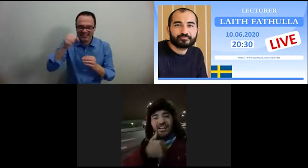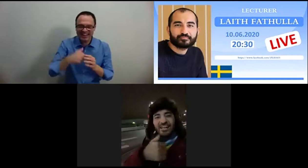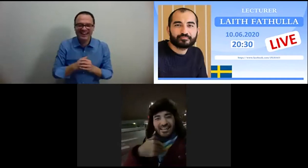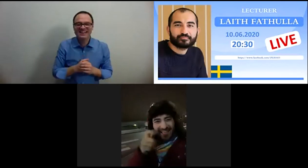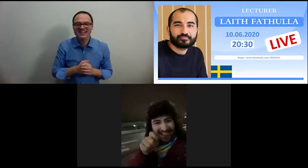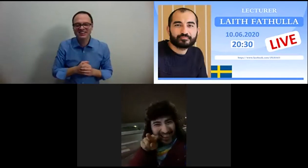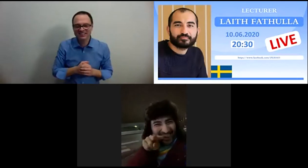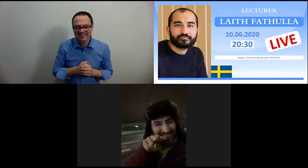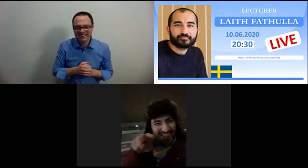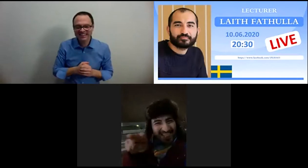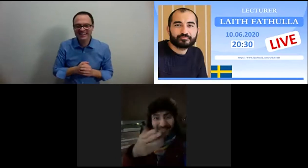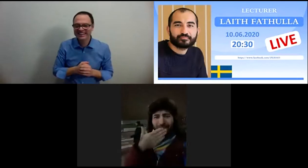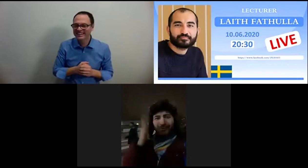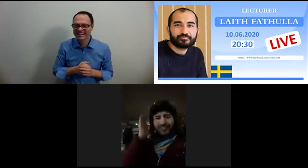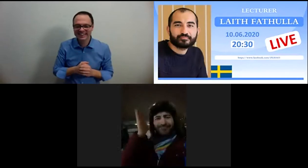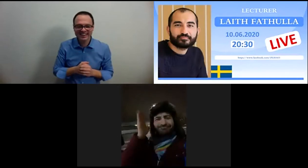Yes, we can see you.